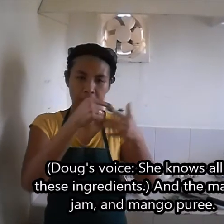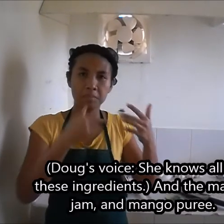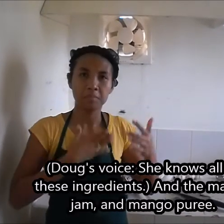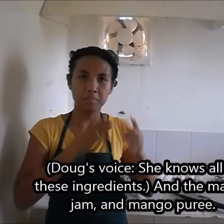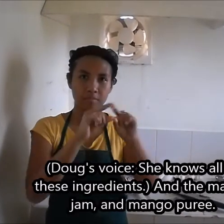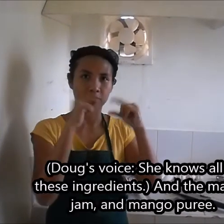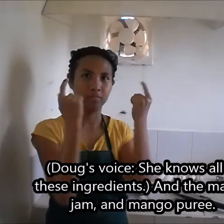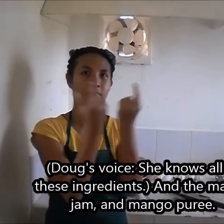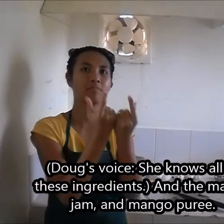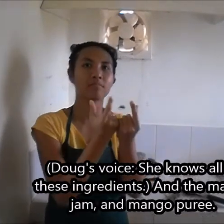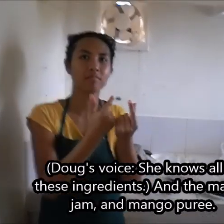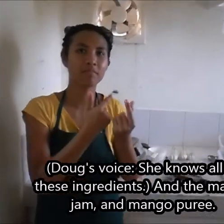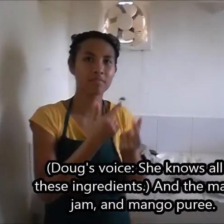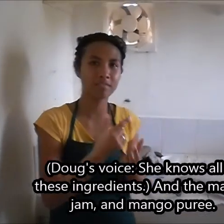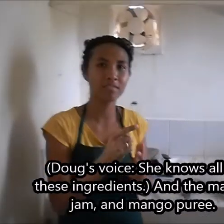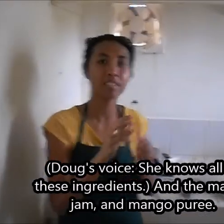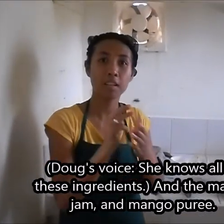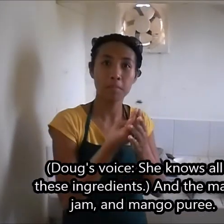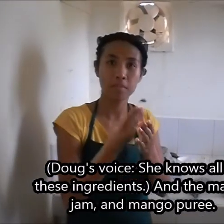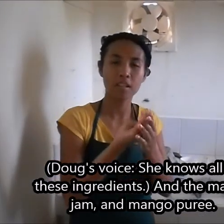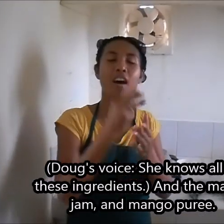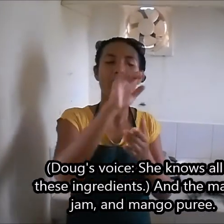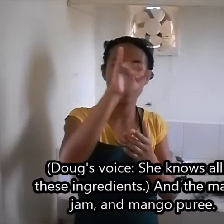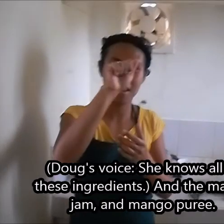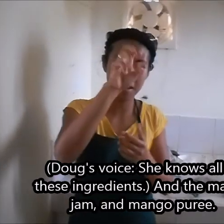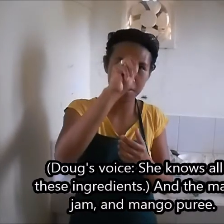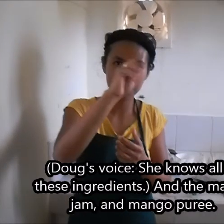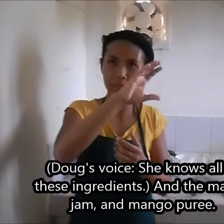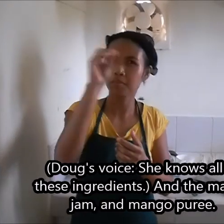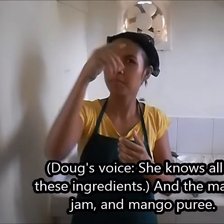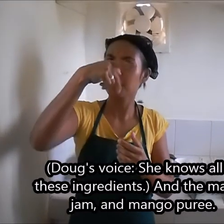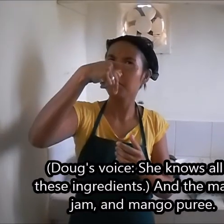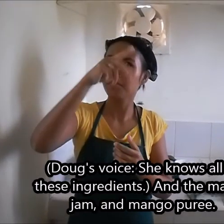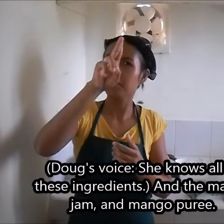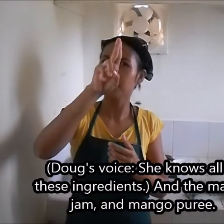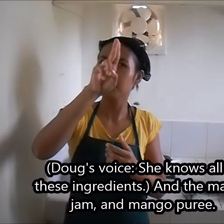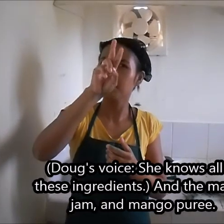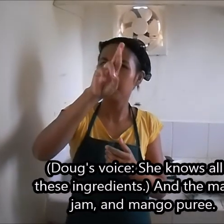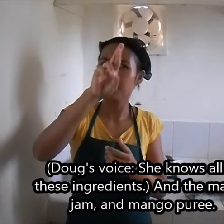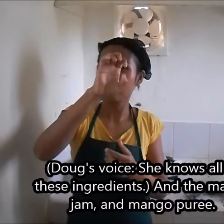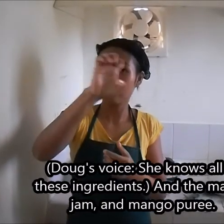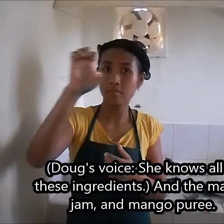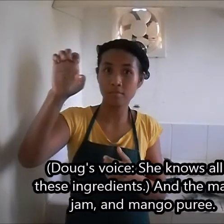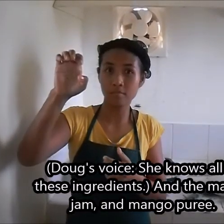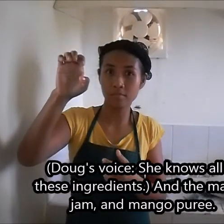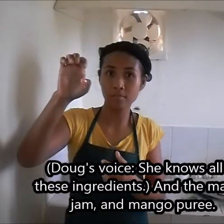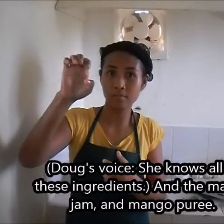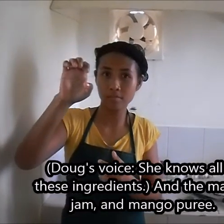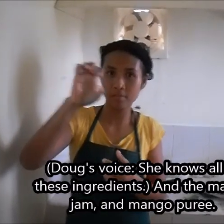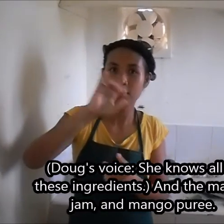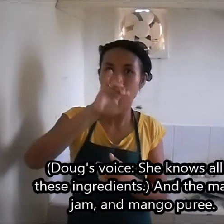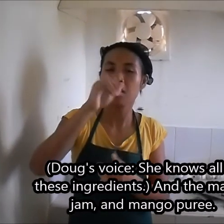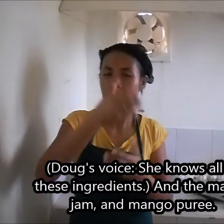She knows all of these ingredients, and the mango jam, right? The jam and puree, mango